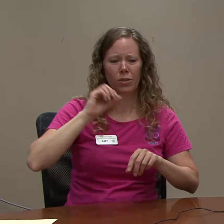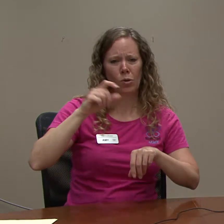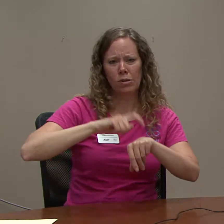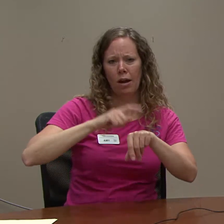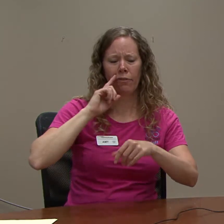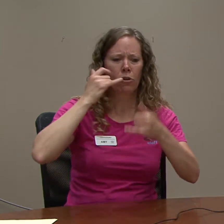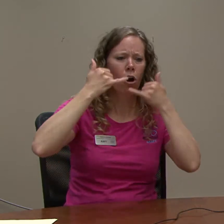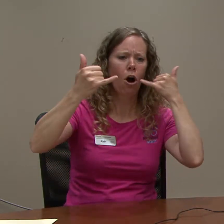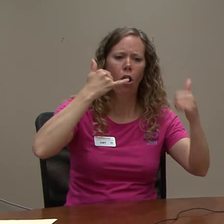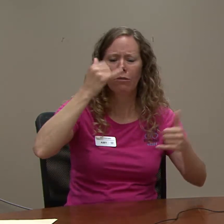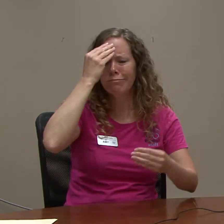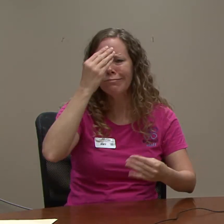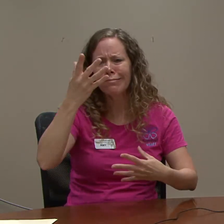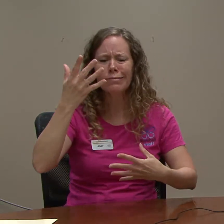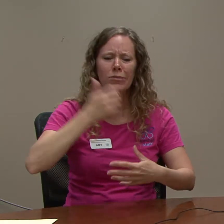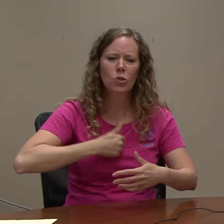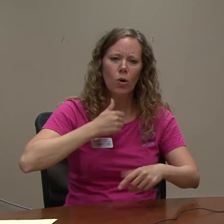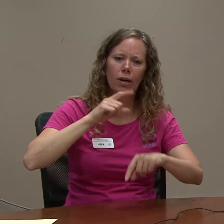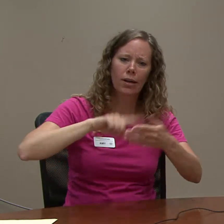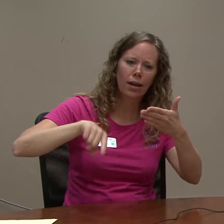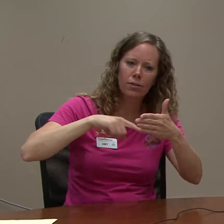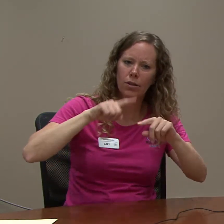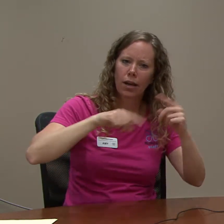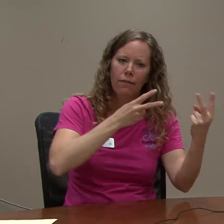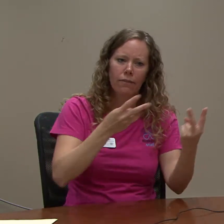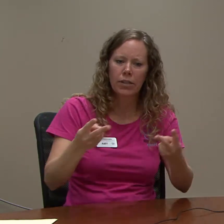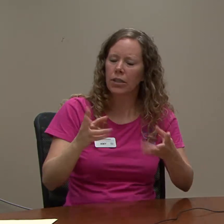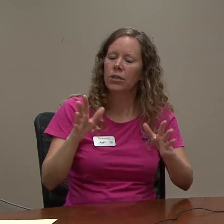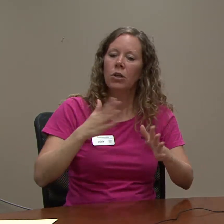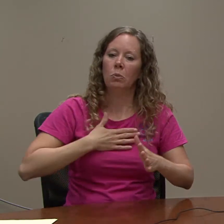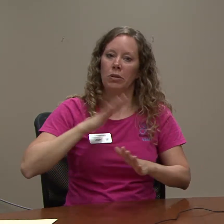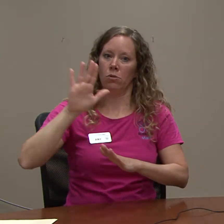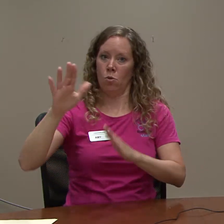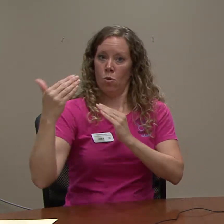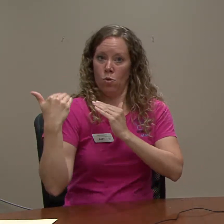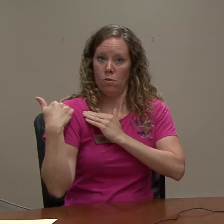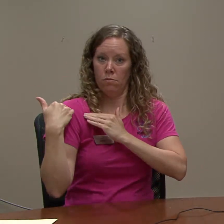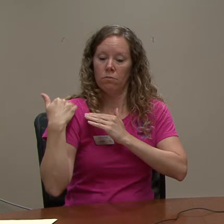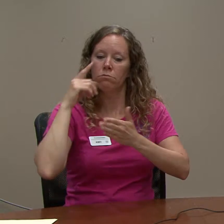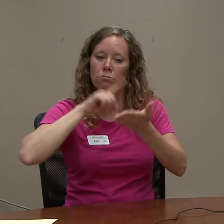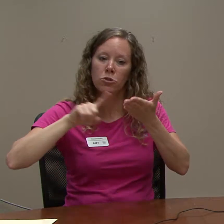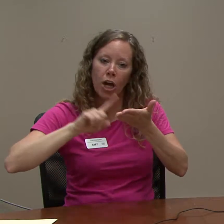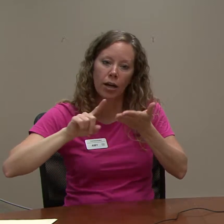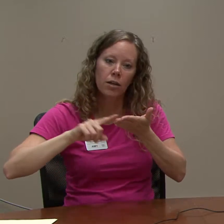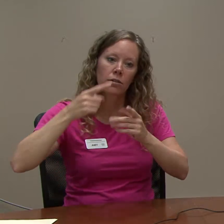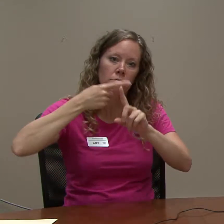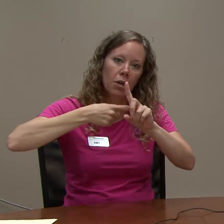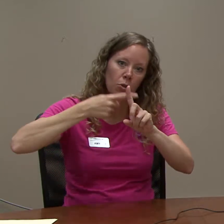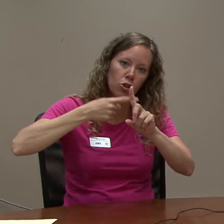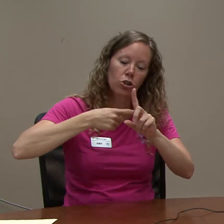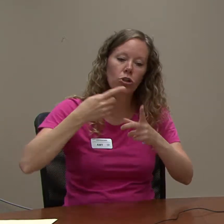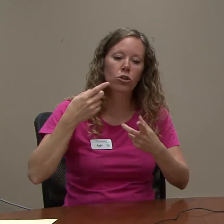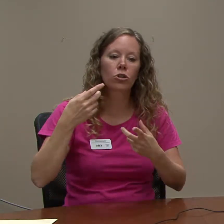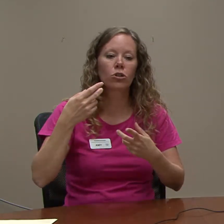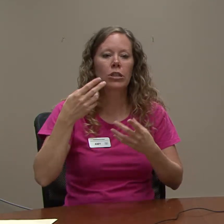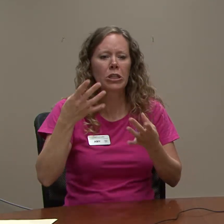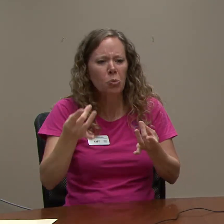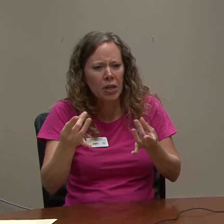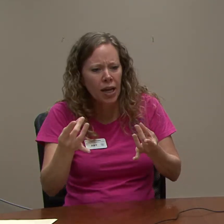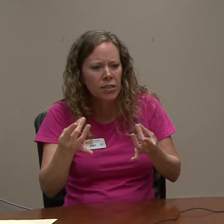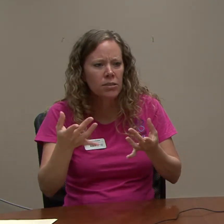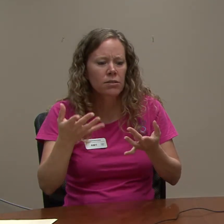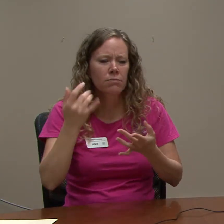please, check the temperature, check the Humidex. Humidex feels